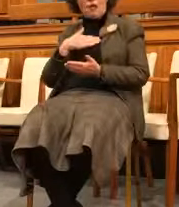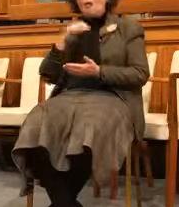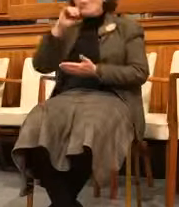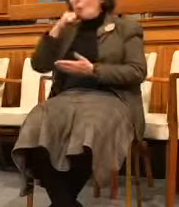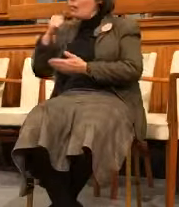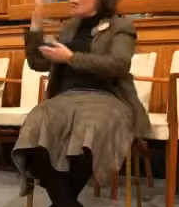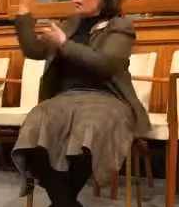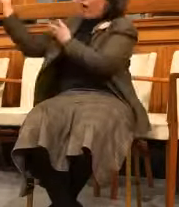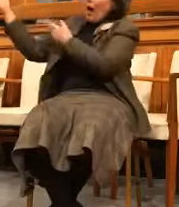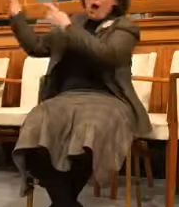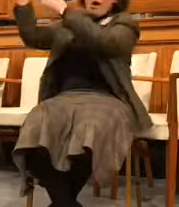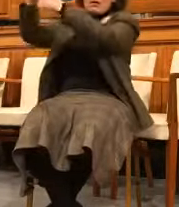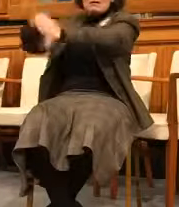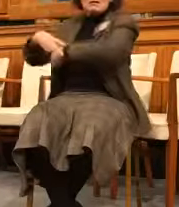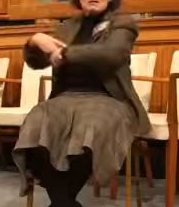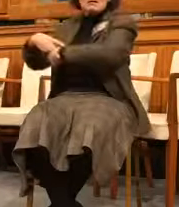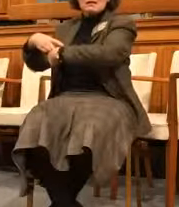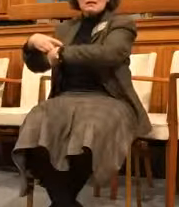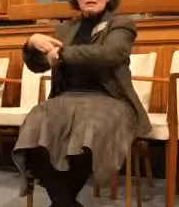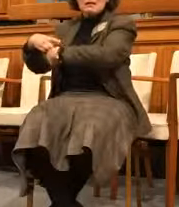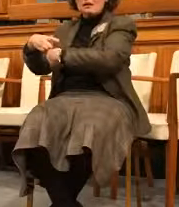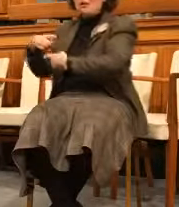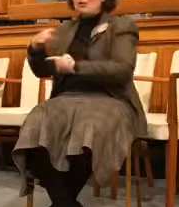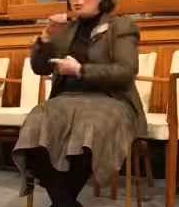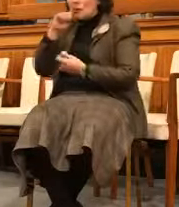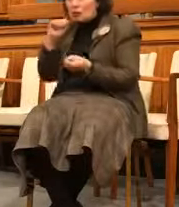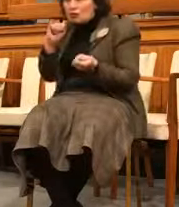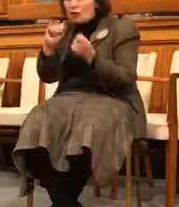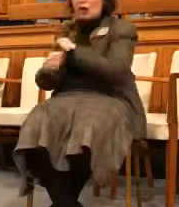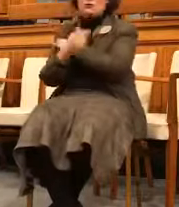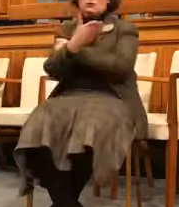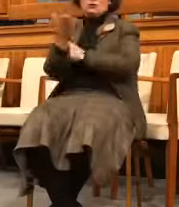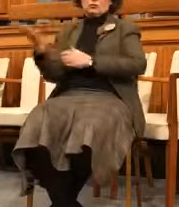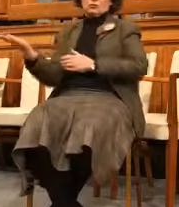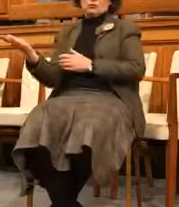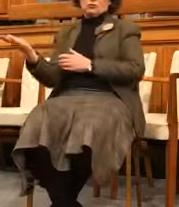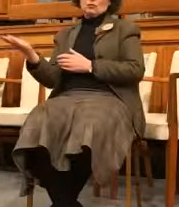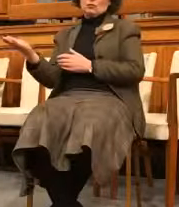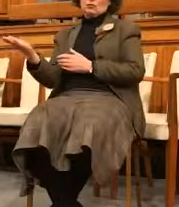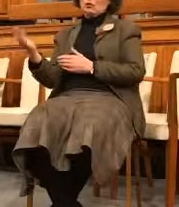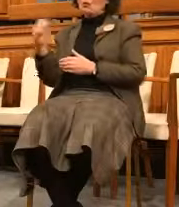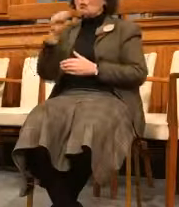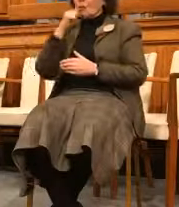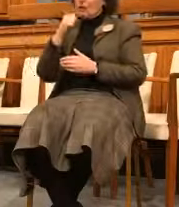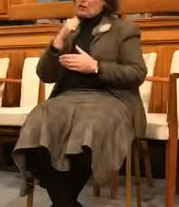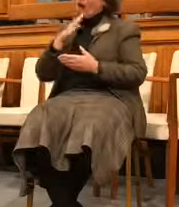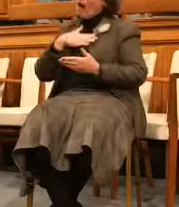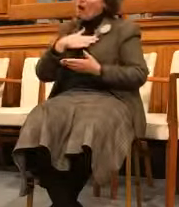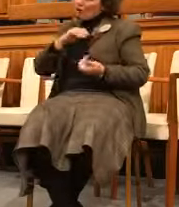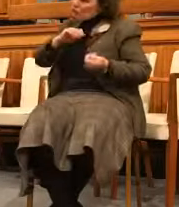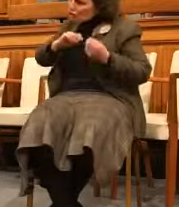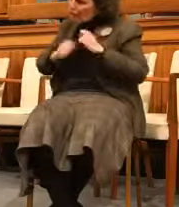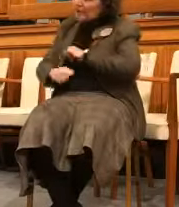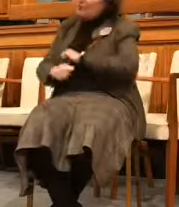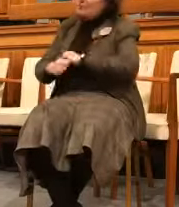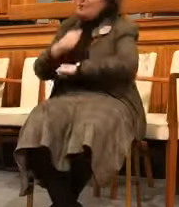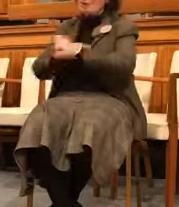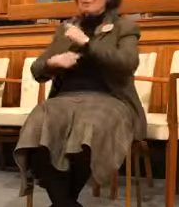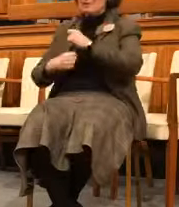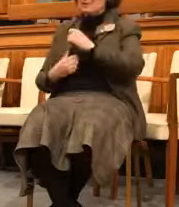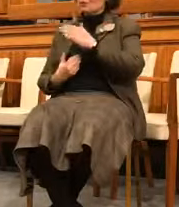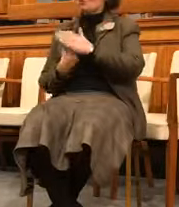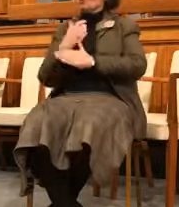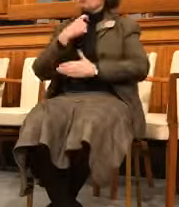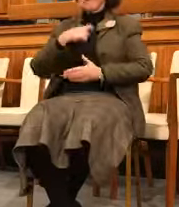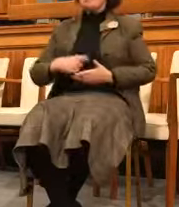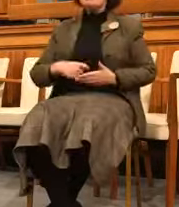his own and work that great work of conversion in your heart so that you're a different person and a